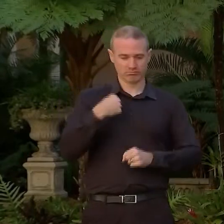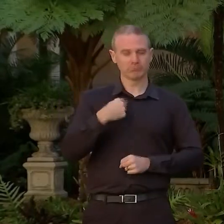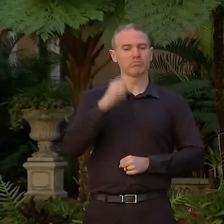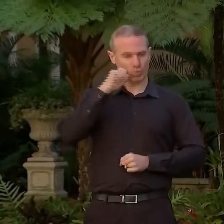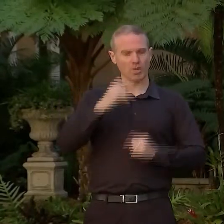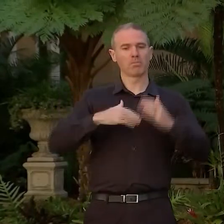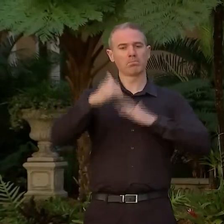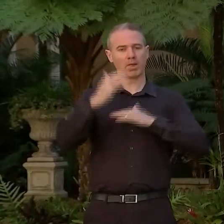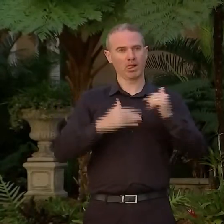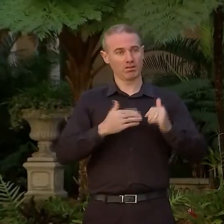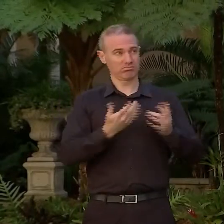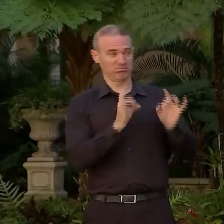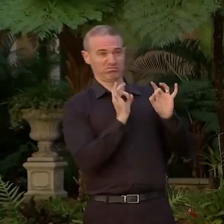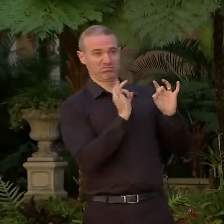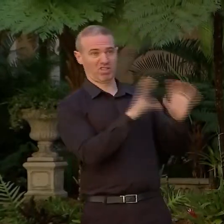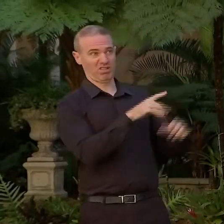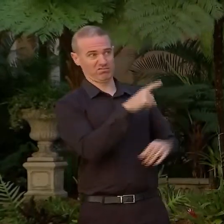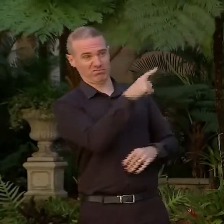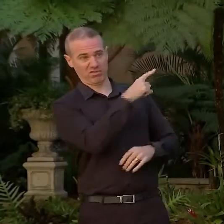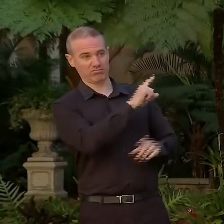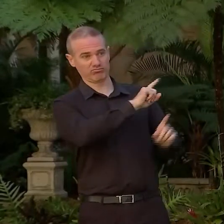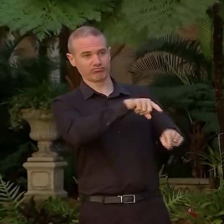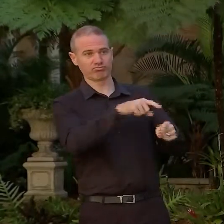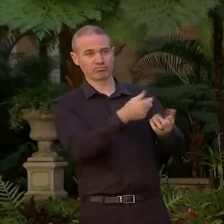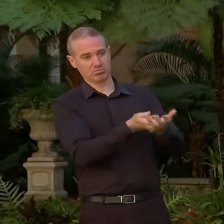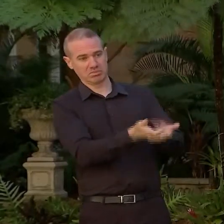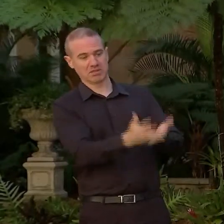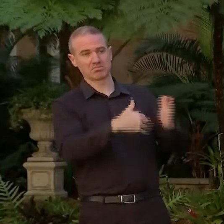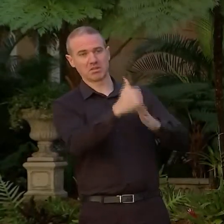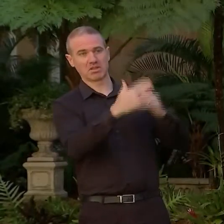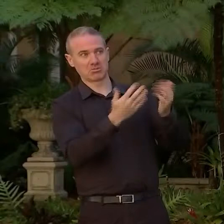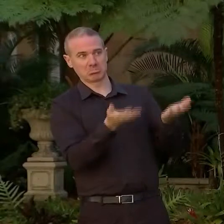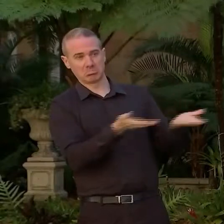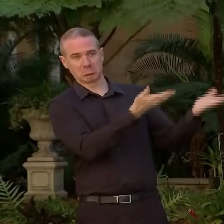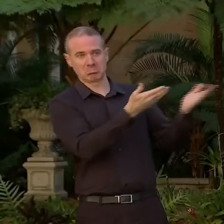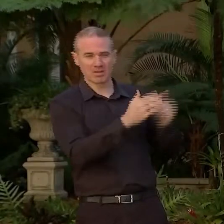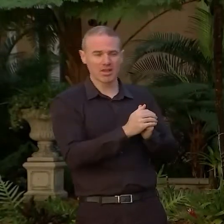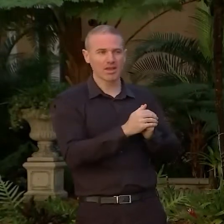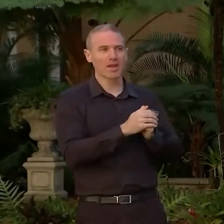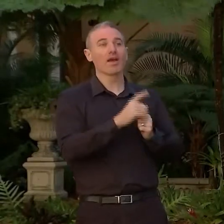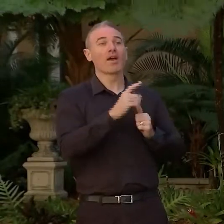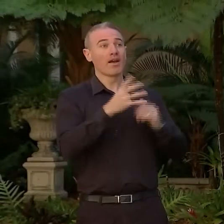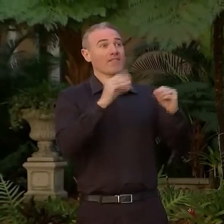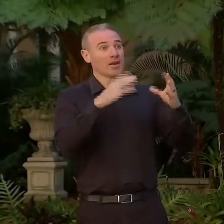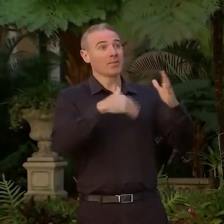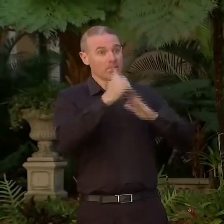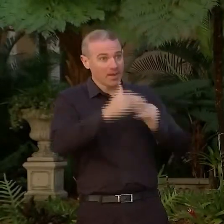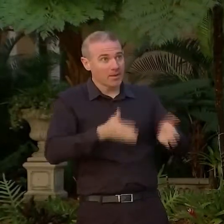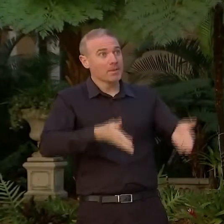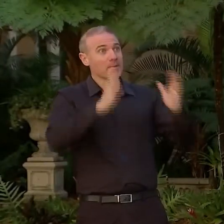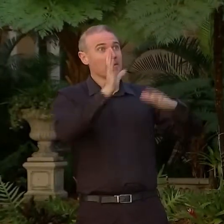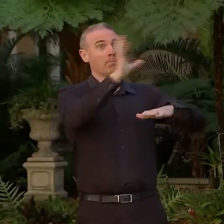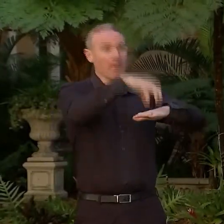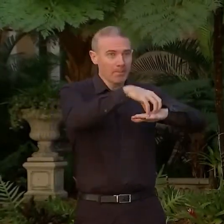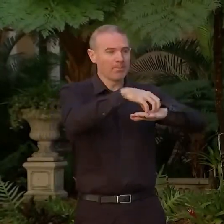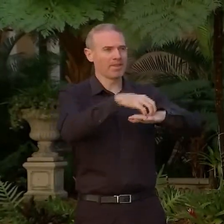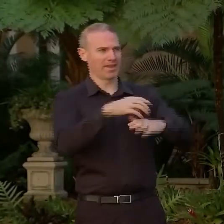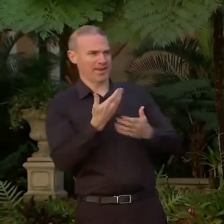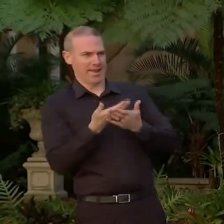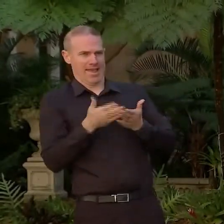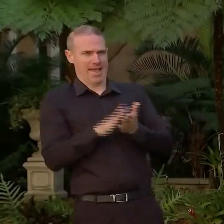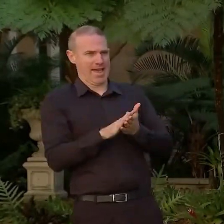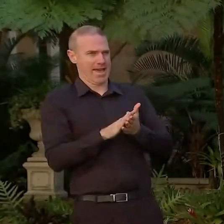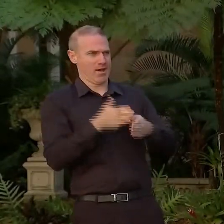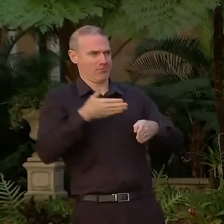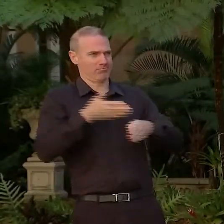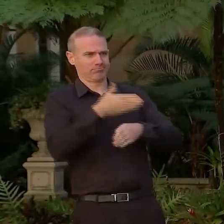what they intend to spend there, I guess, can best be directed to them. In terms of the operating costs, we've just really finalised what the operating model